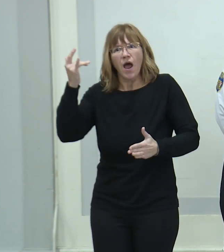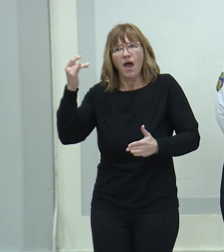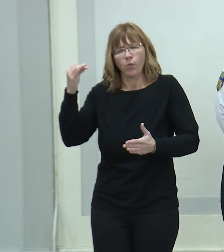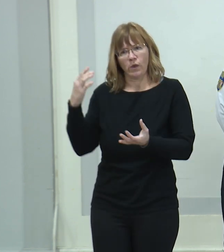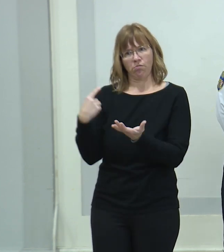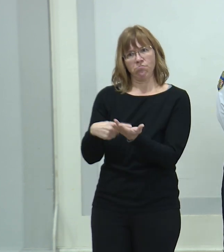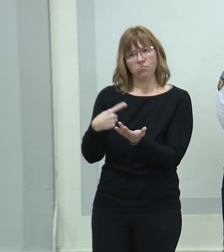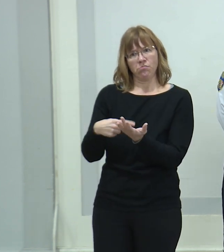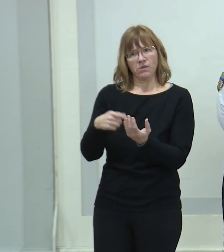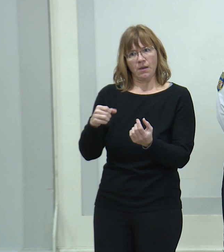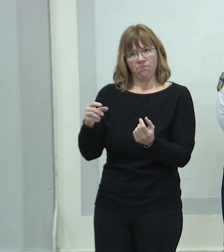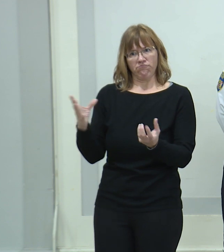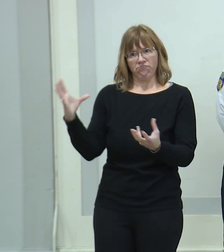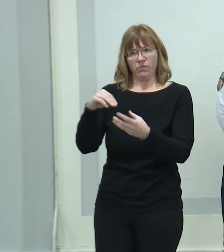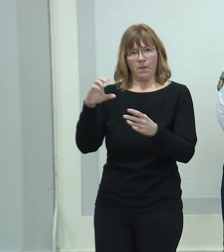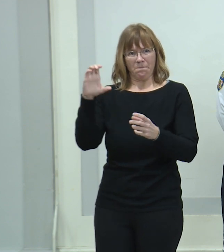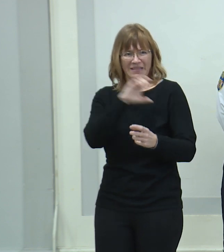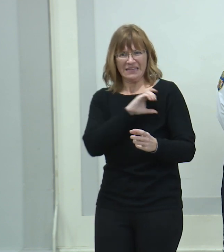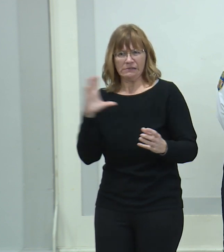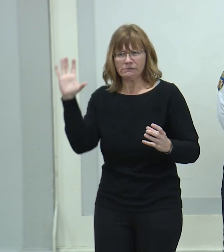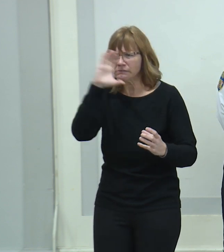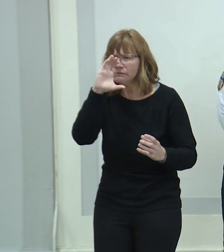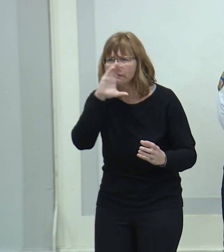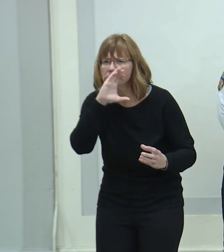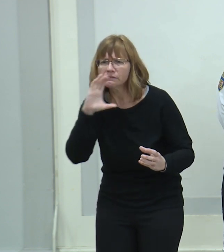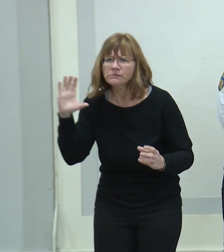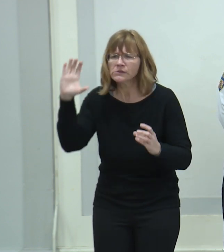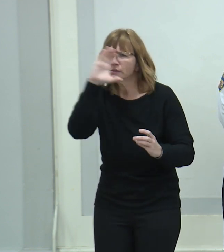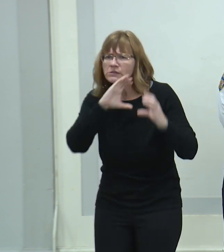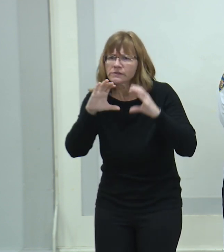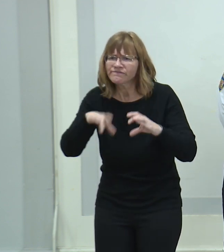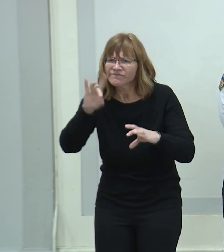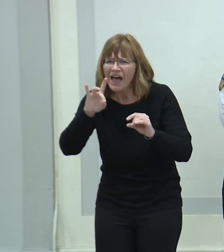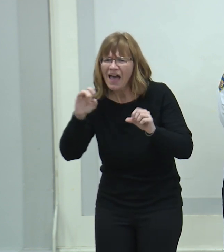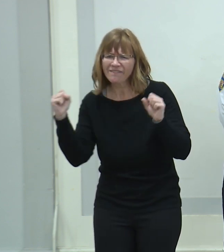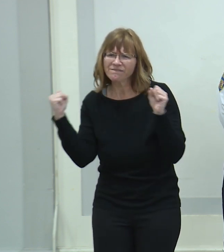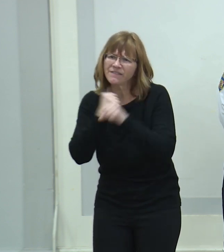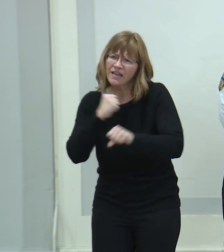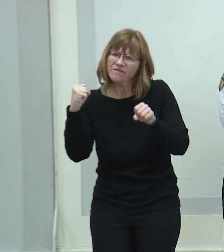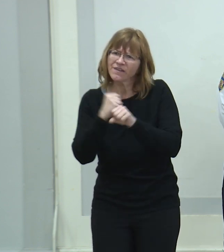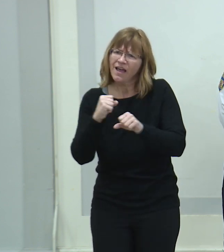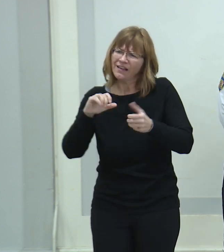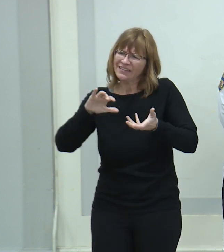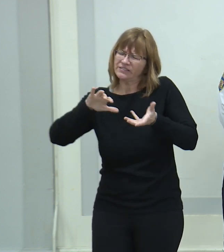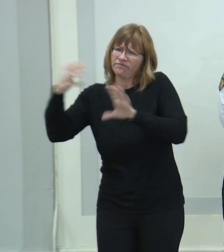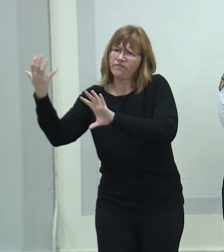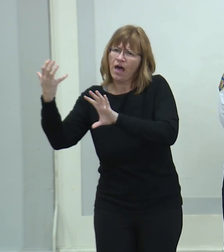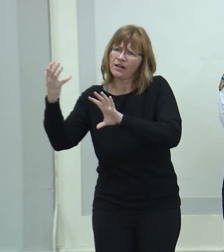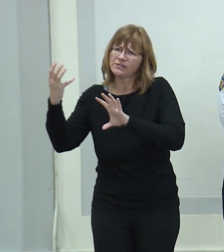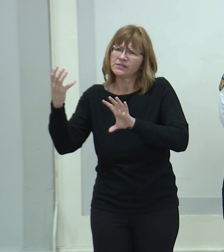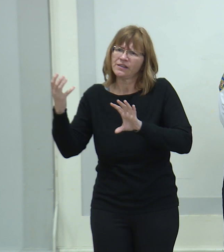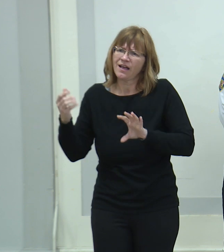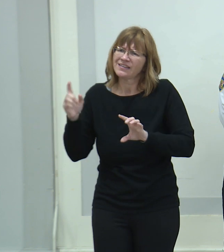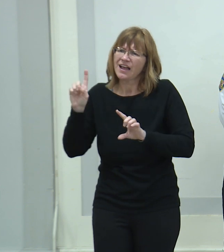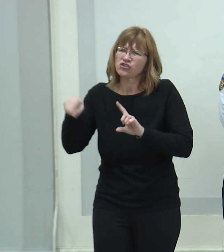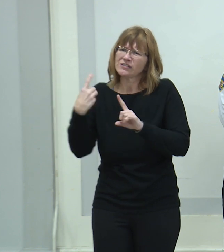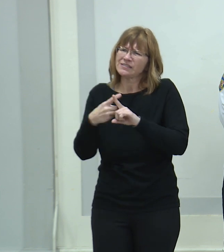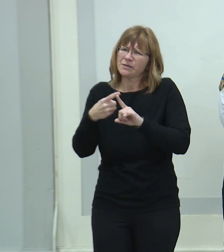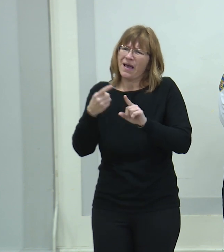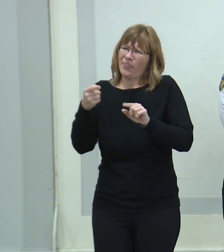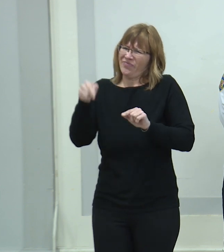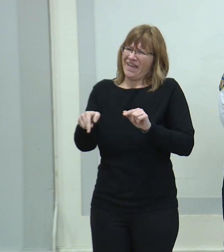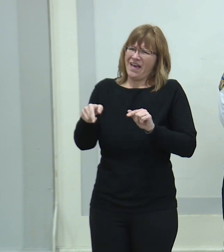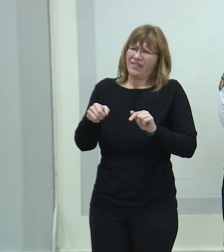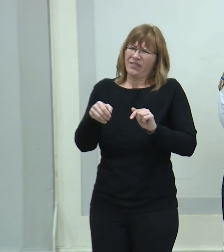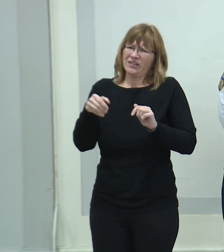who continuously commit violence in the city of Baltimore. But it's not just about that. It's deeper than one agency. This